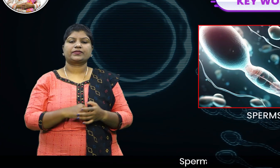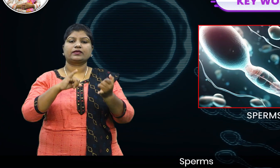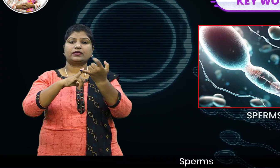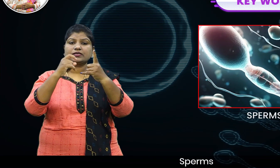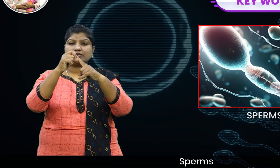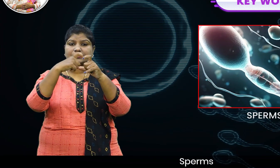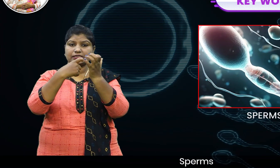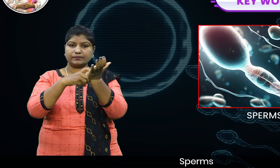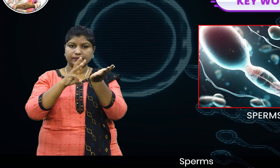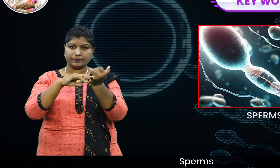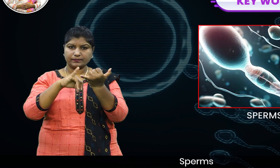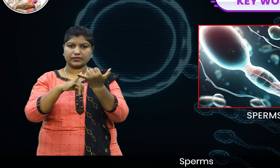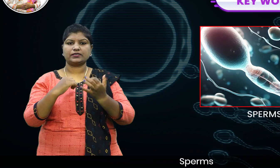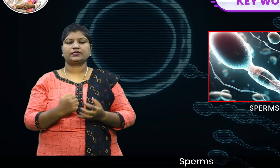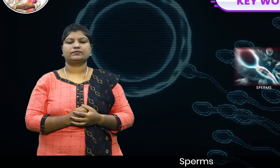sperms,